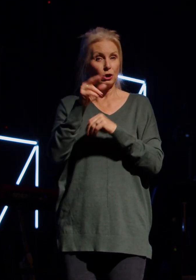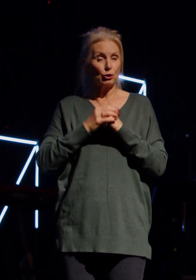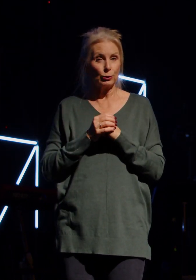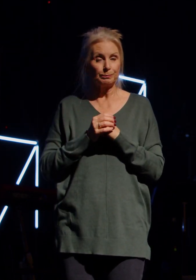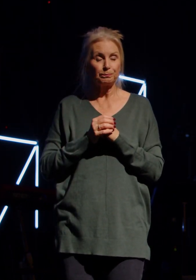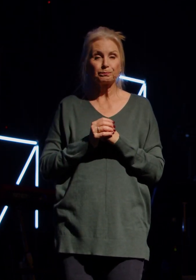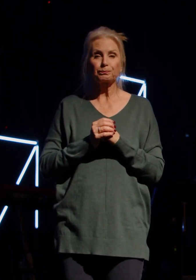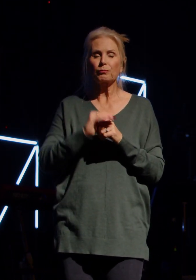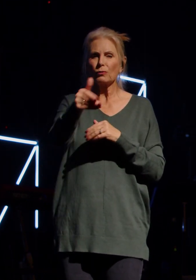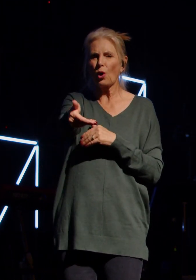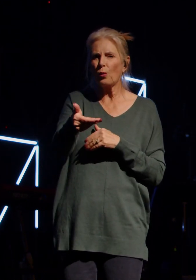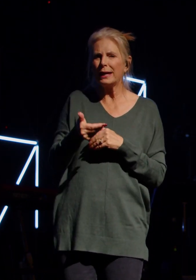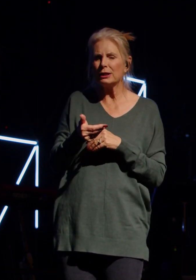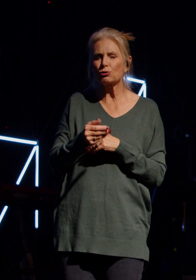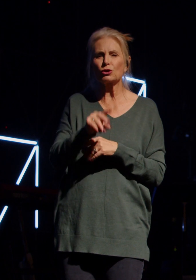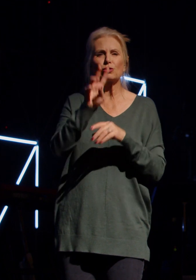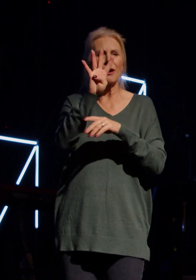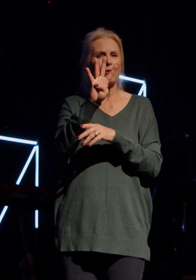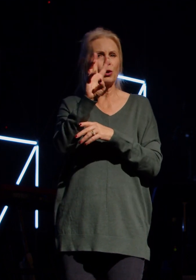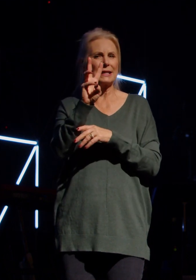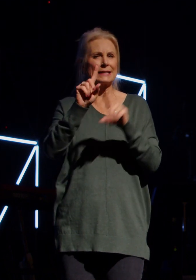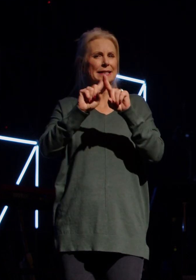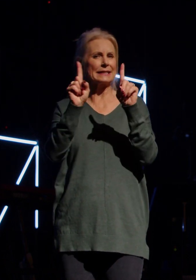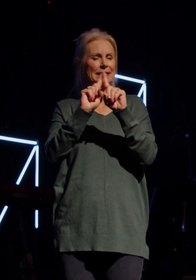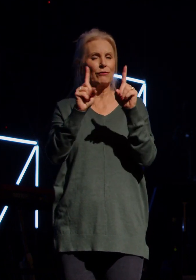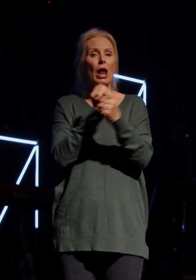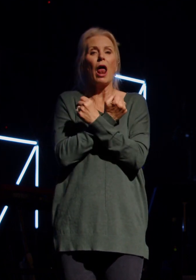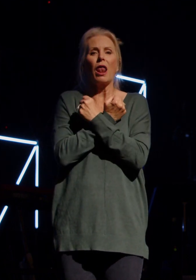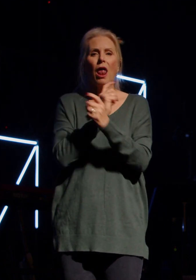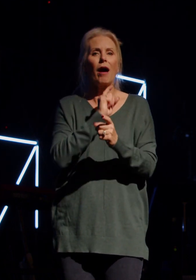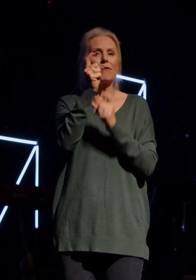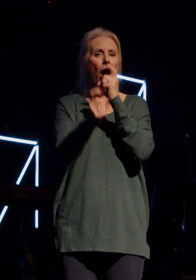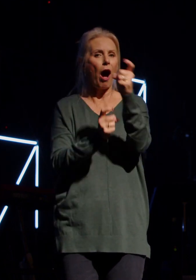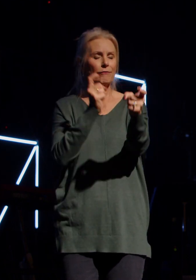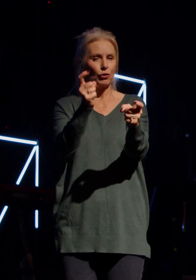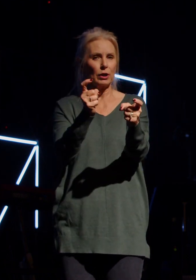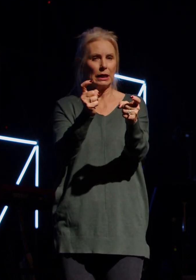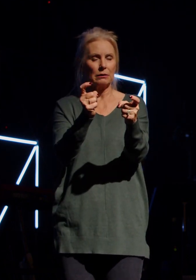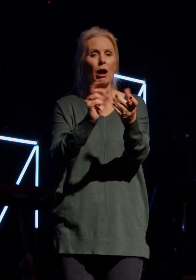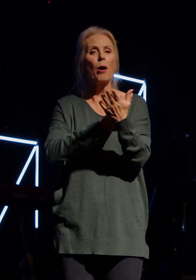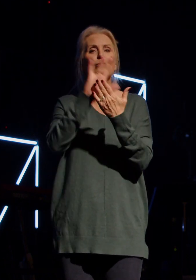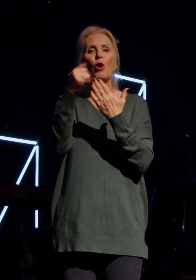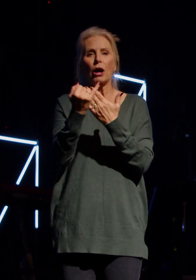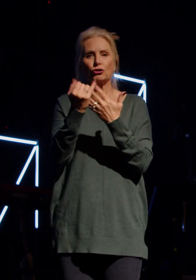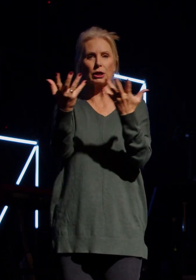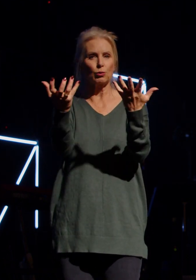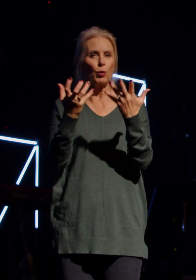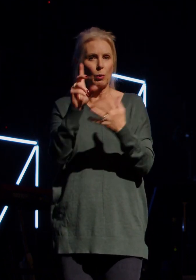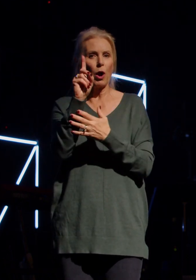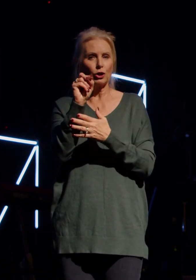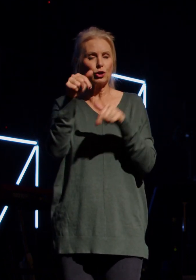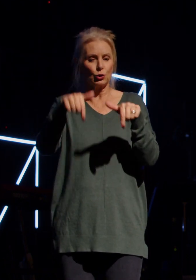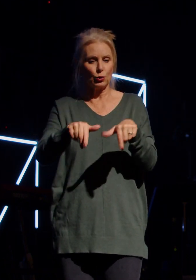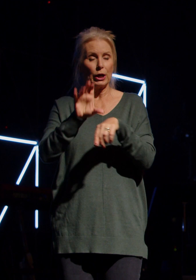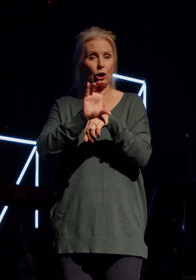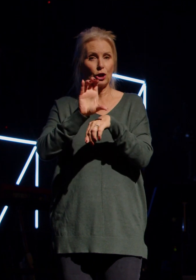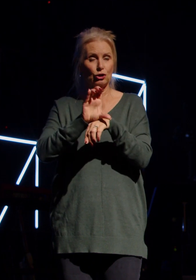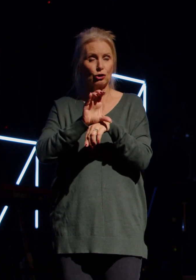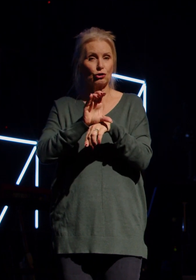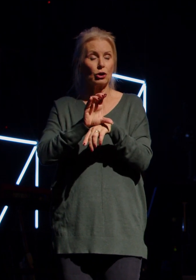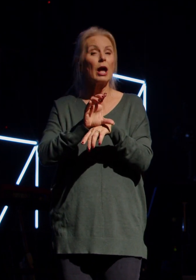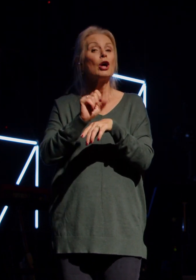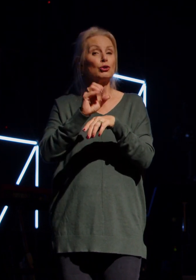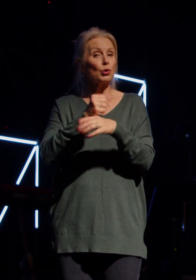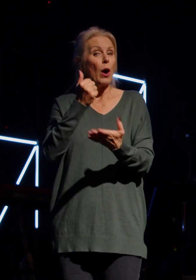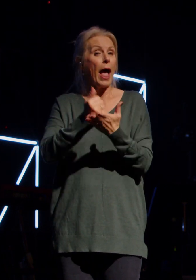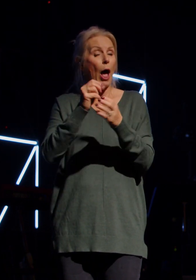2022, we introduced 46 different initiatives, love offering initiatives, projects that we wanted to do as a church to make disciples here